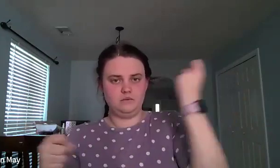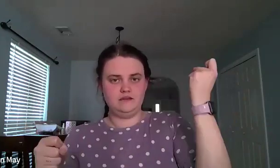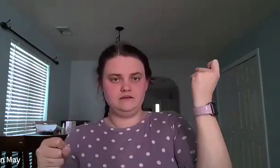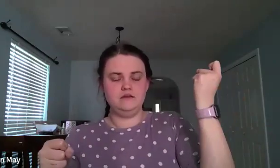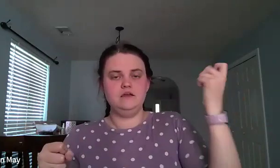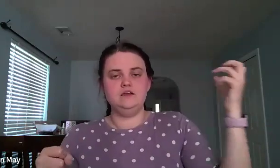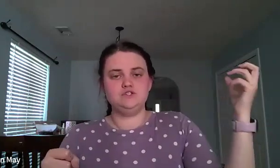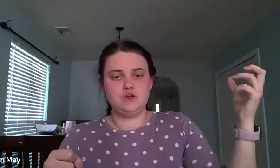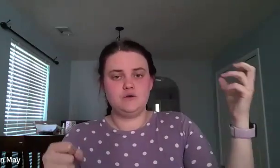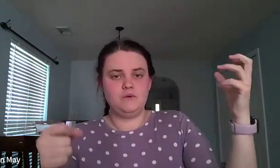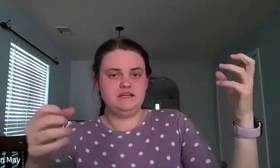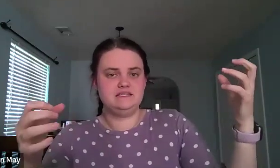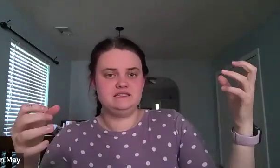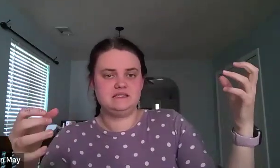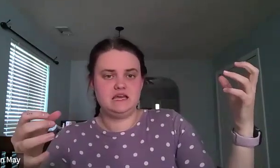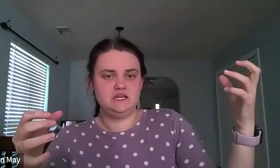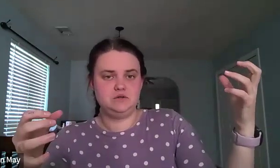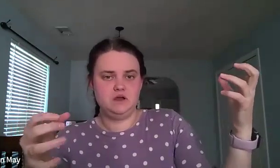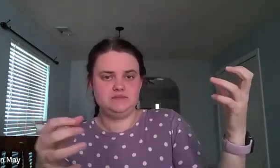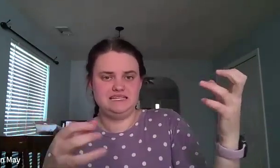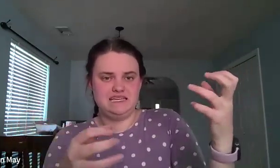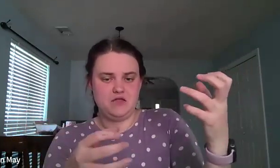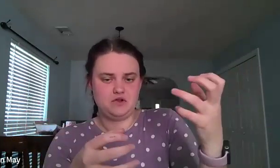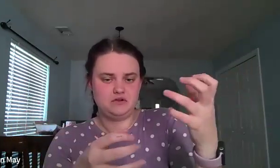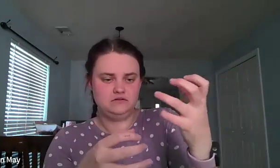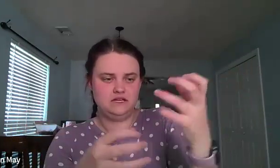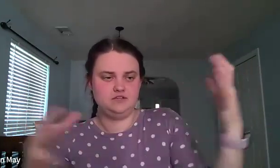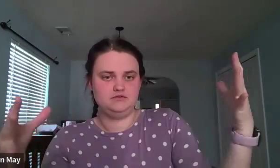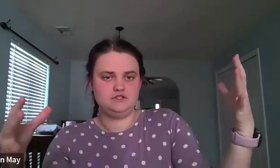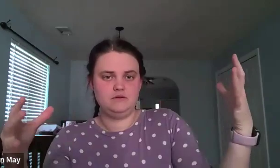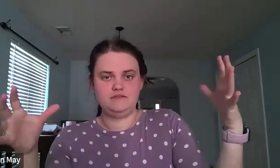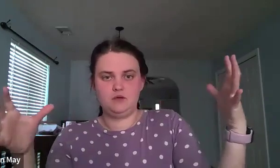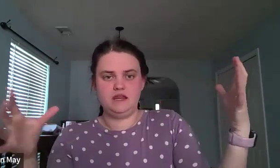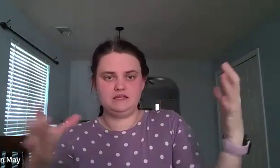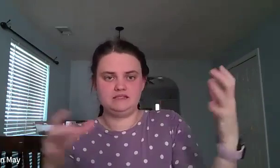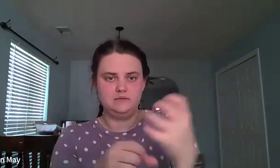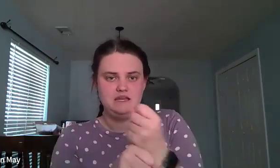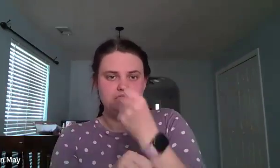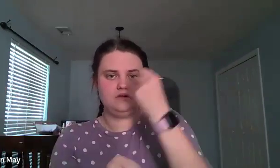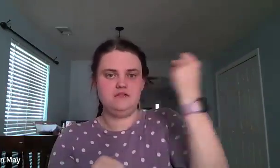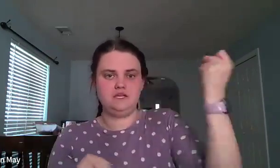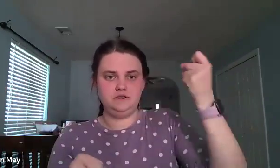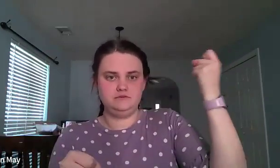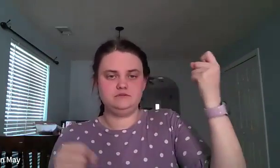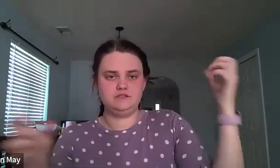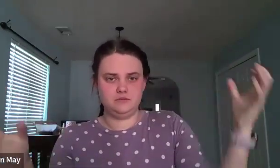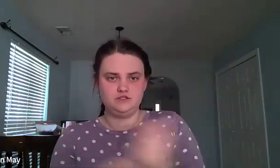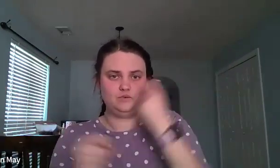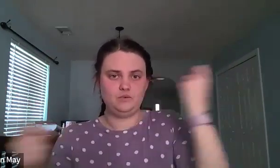Win. So what it is it's like you come together, like you slowly have like open hands, they come together, and then you celebrate. So